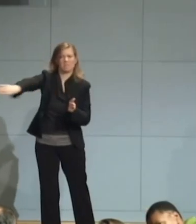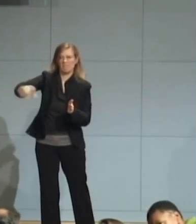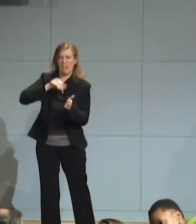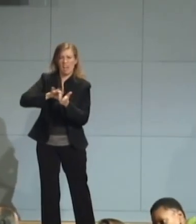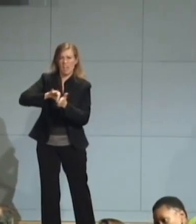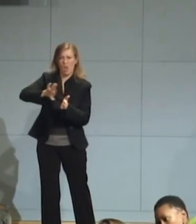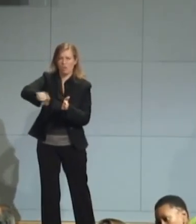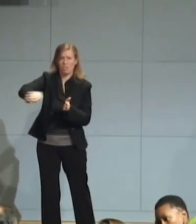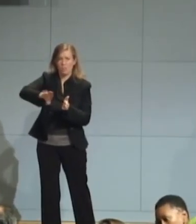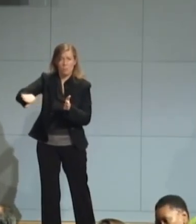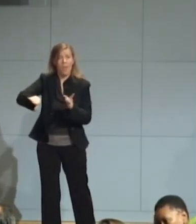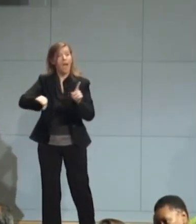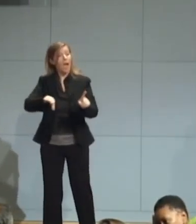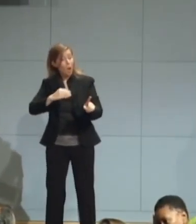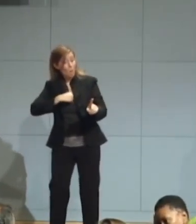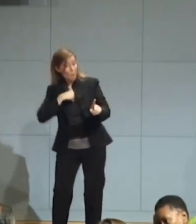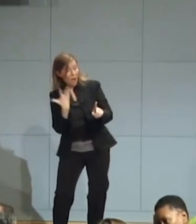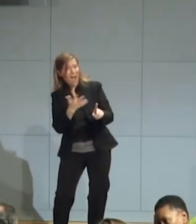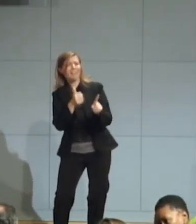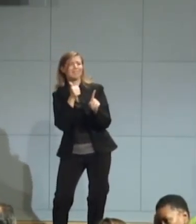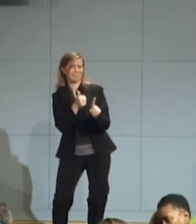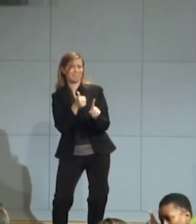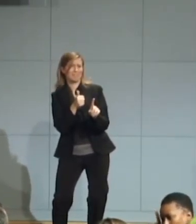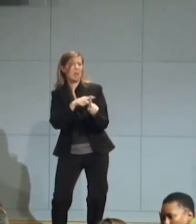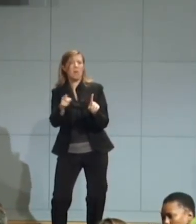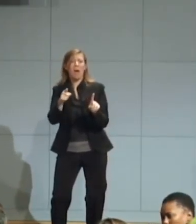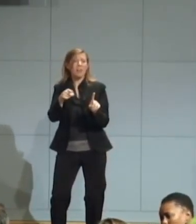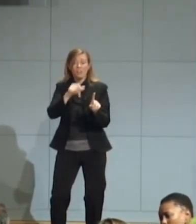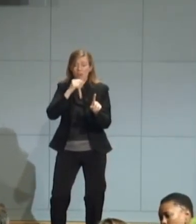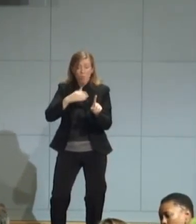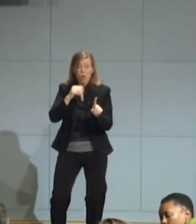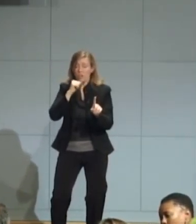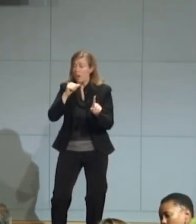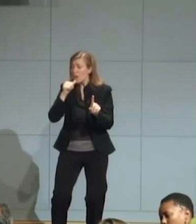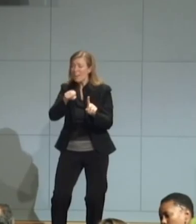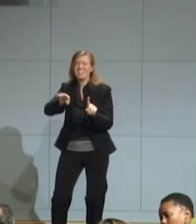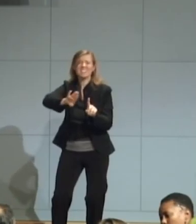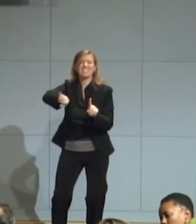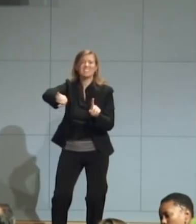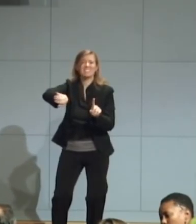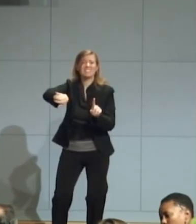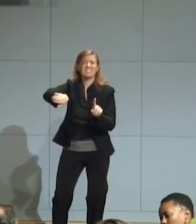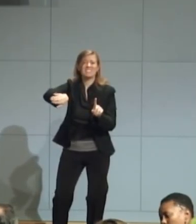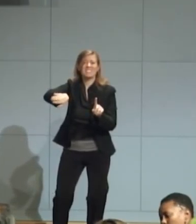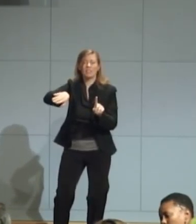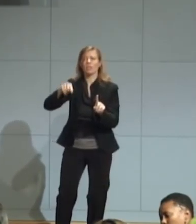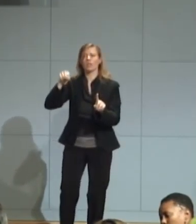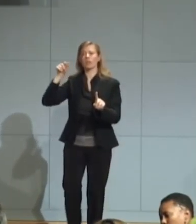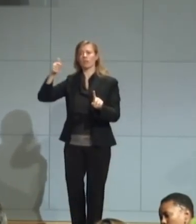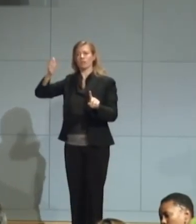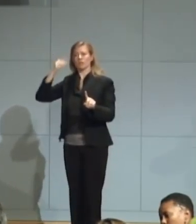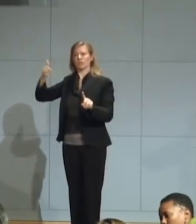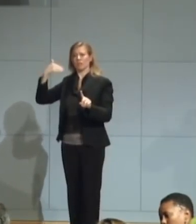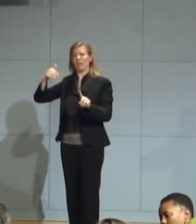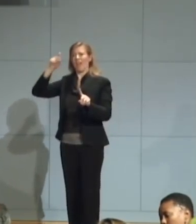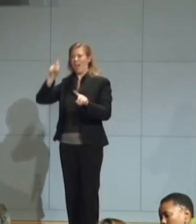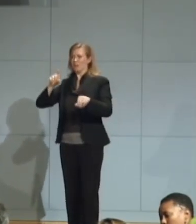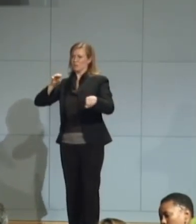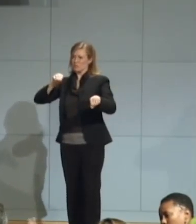material inequality. So think about that. The fact is, at the time that we were enslaving other human beings in this